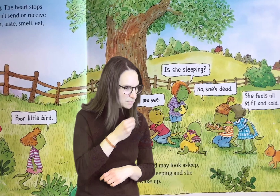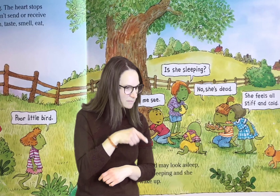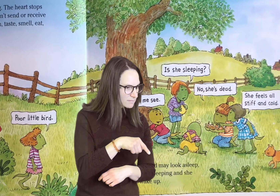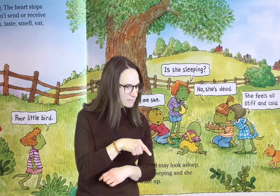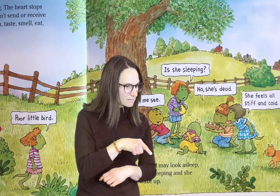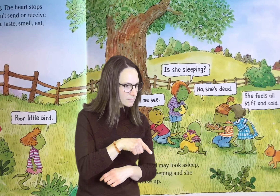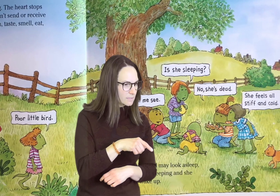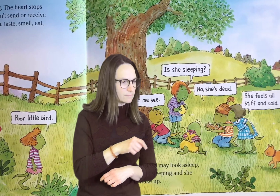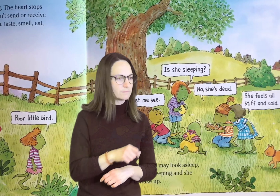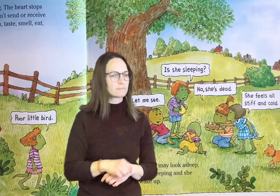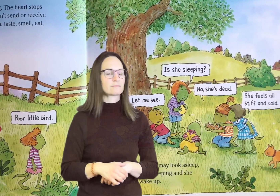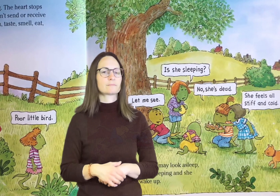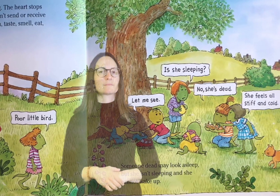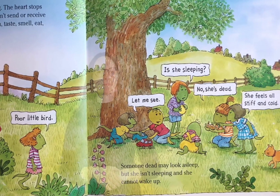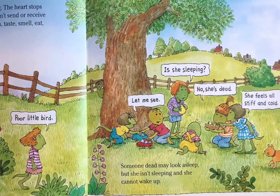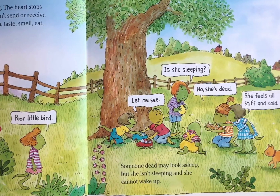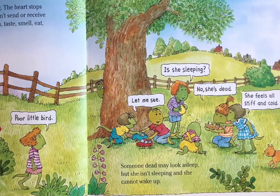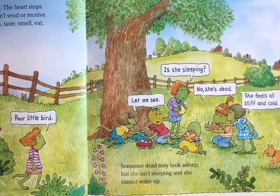Is she sleeping?